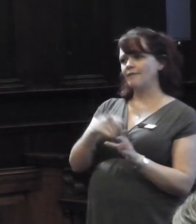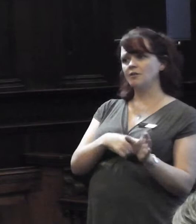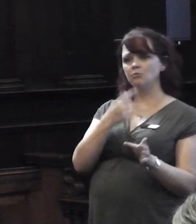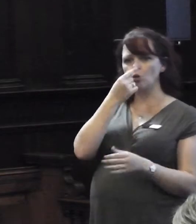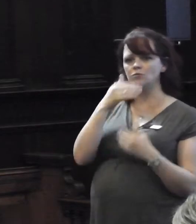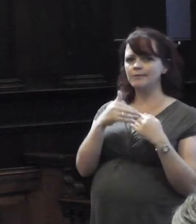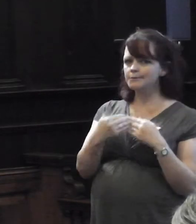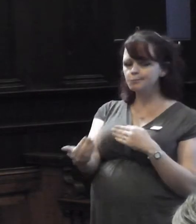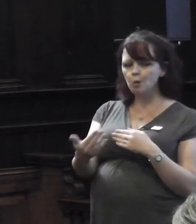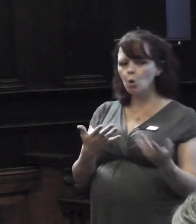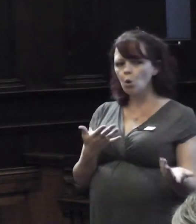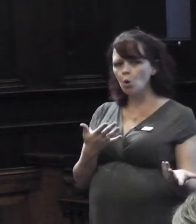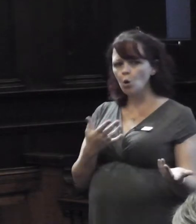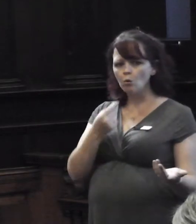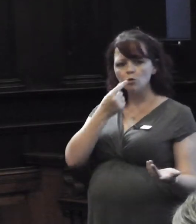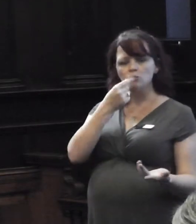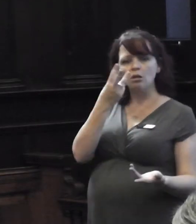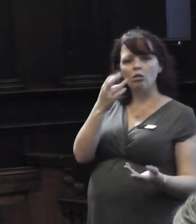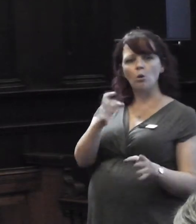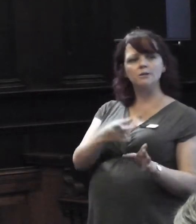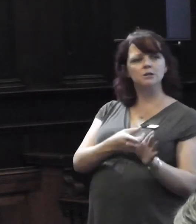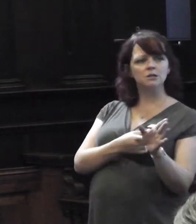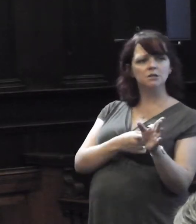be more, it could be up to 30 years.